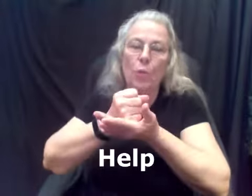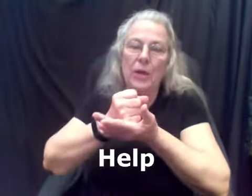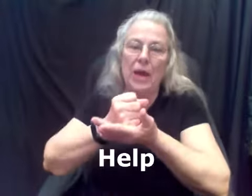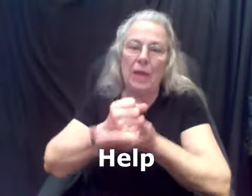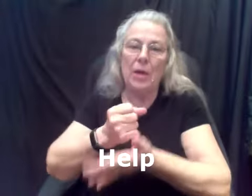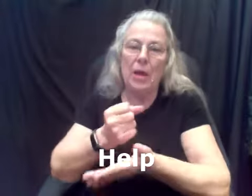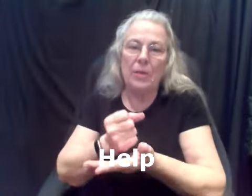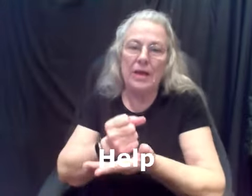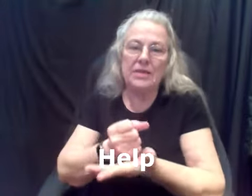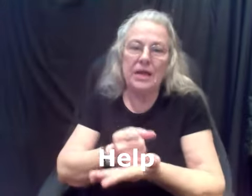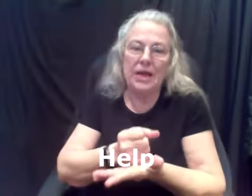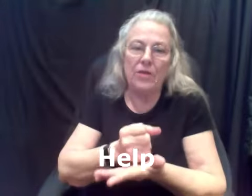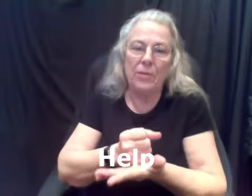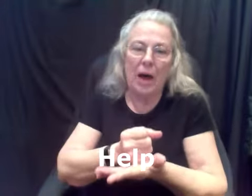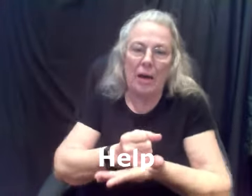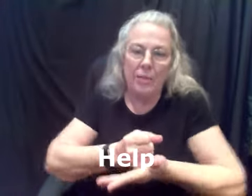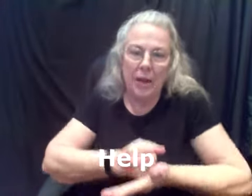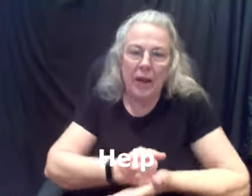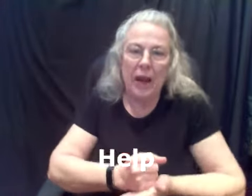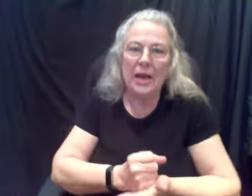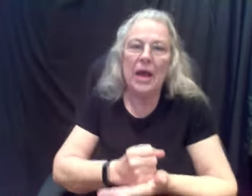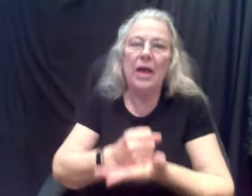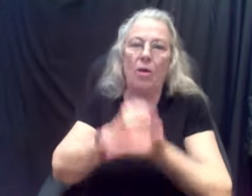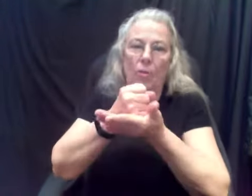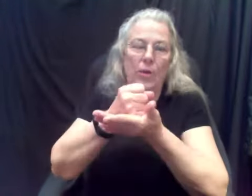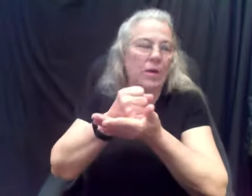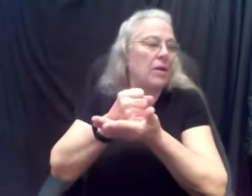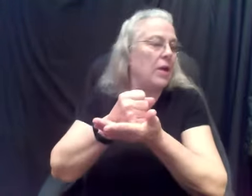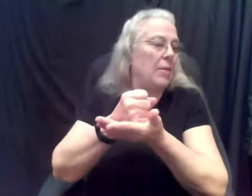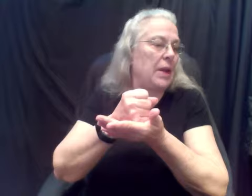up. Place it in the palm and help coming up.